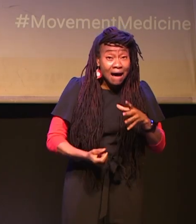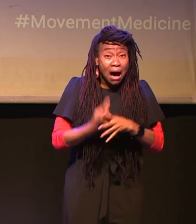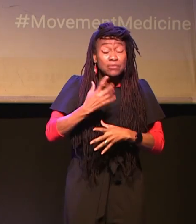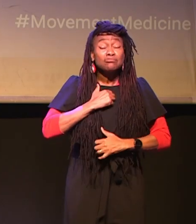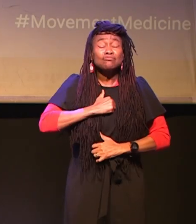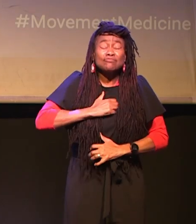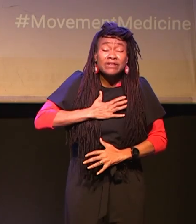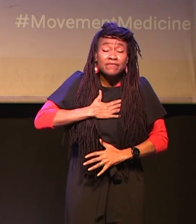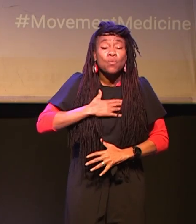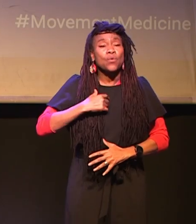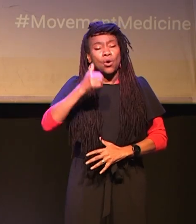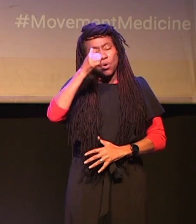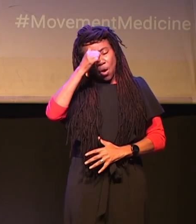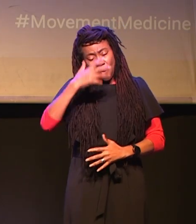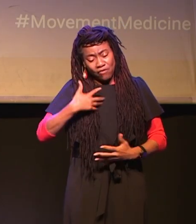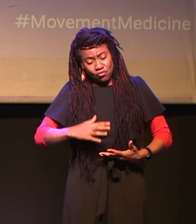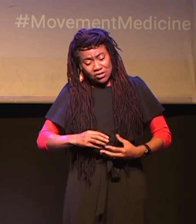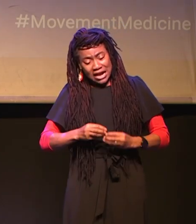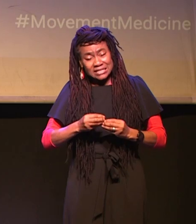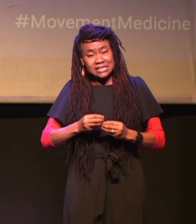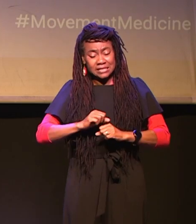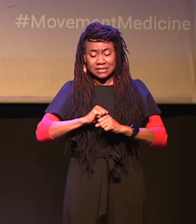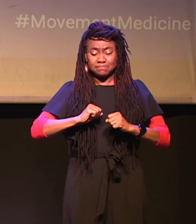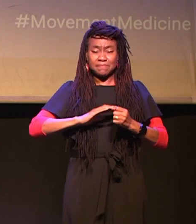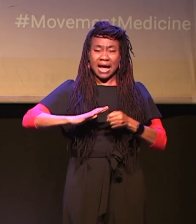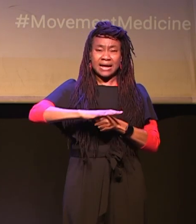this, a place to compost it.